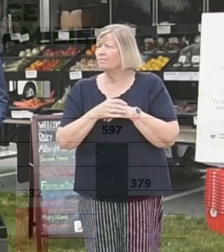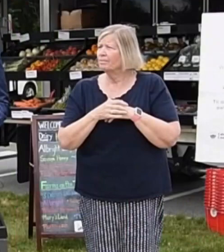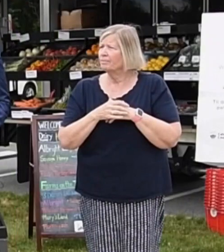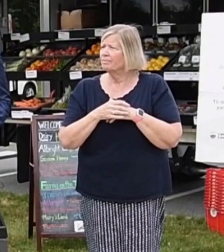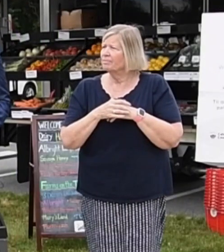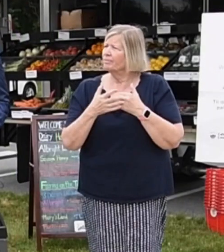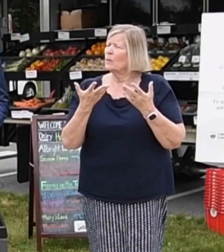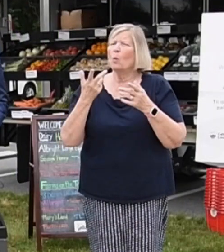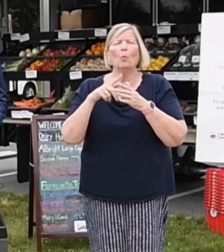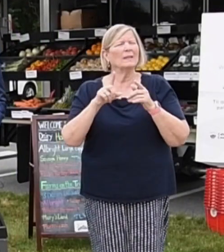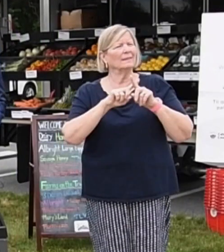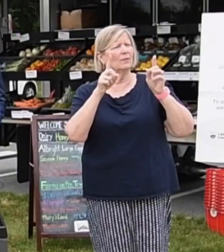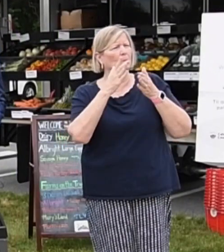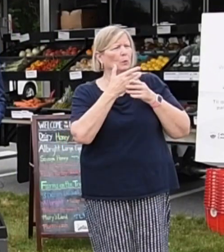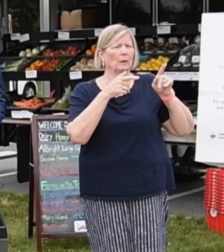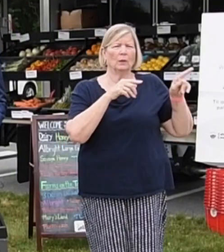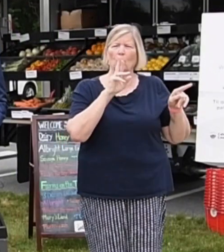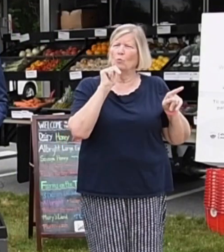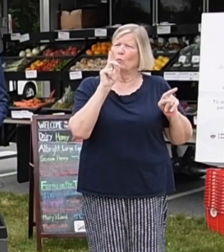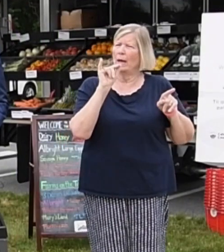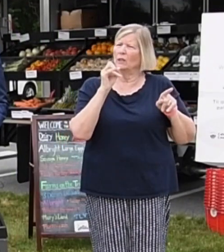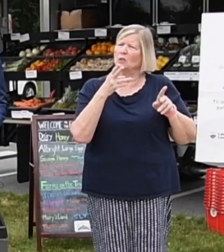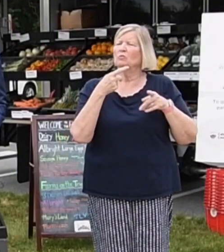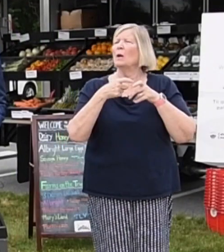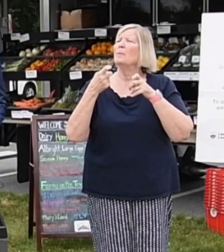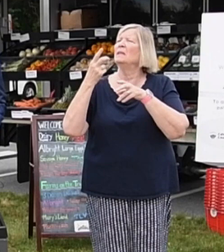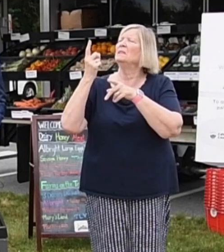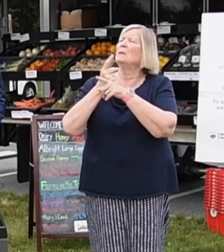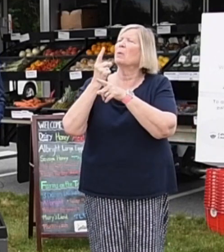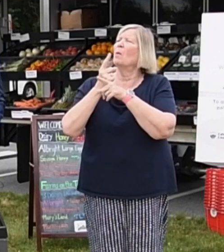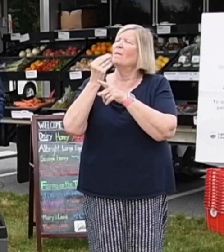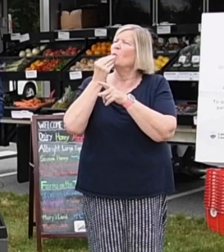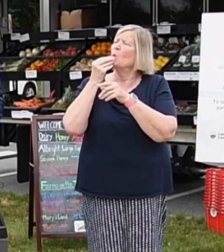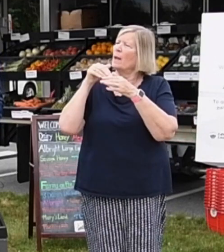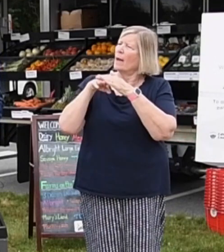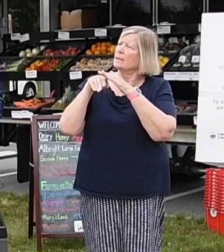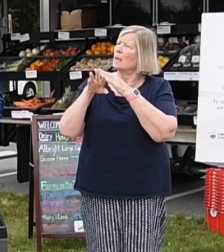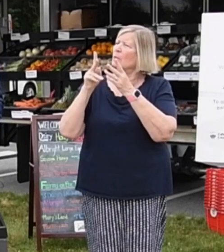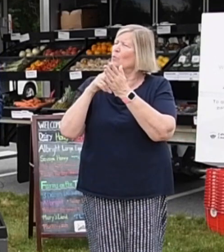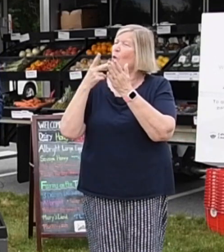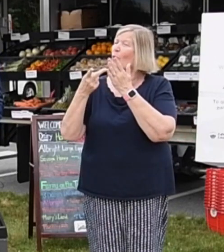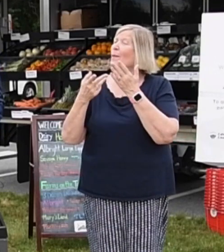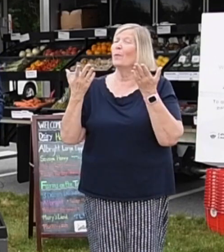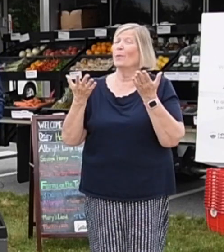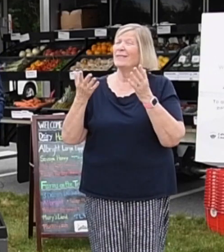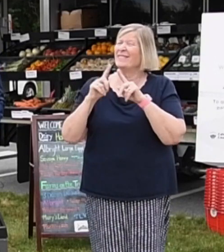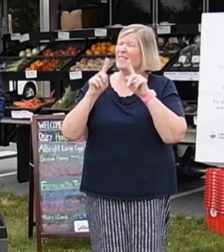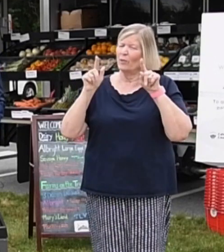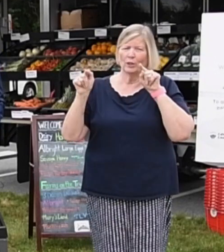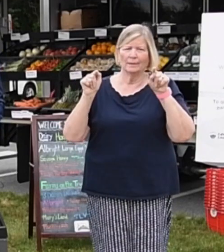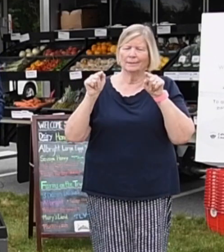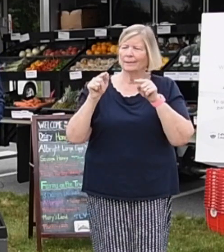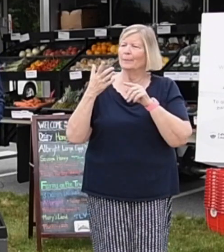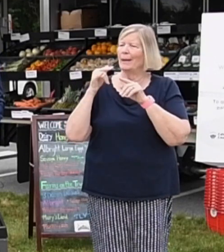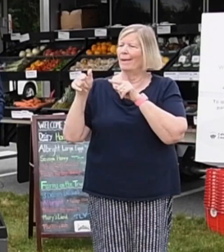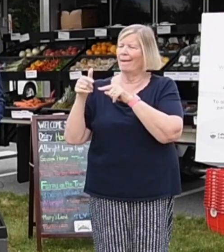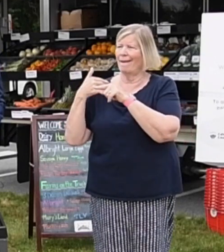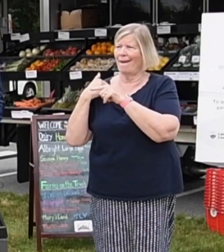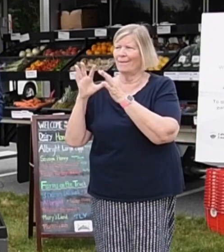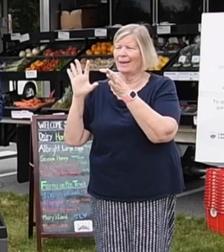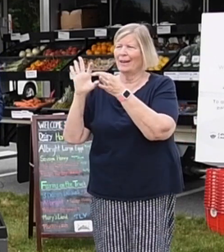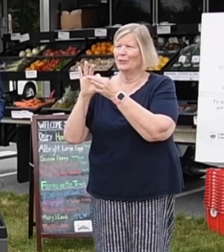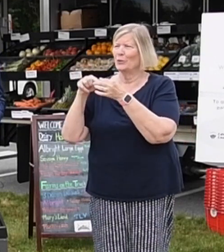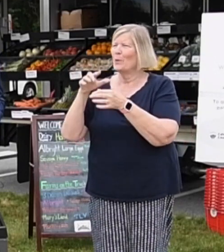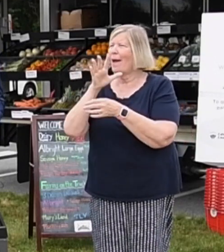What distinguishes the Radish from a typical food access program is the connection to agriculture.